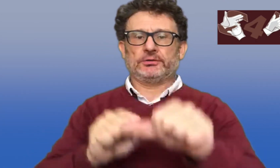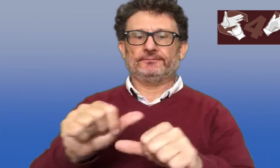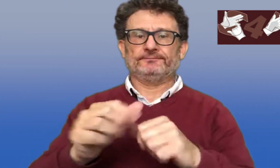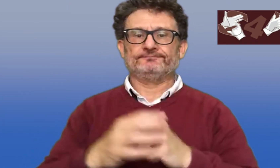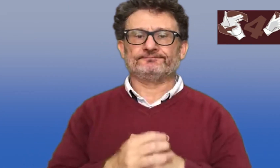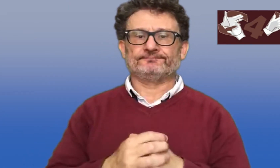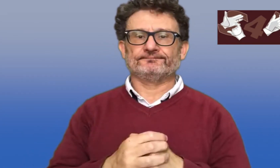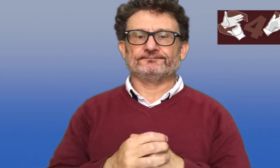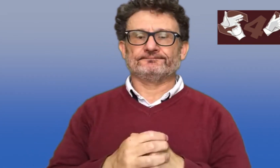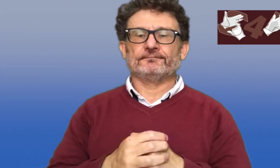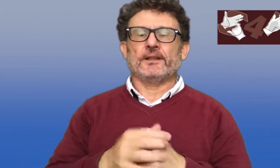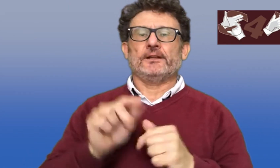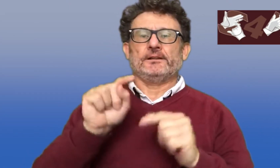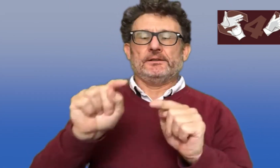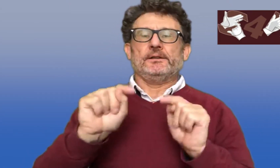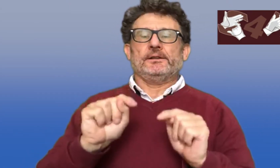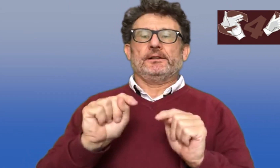to? Now, this is quite a simple process.